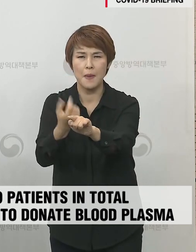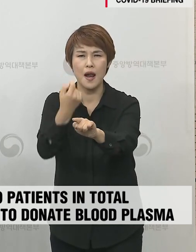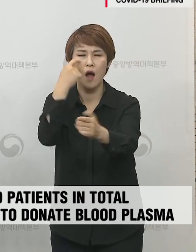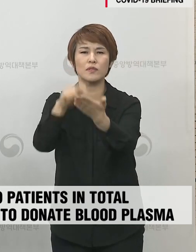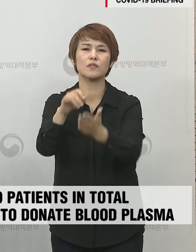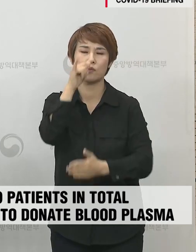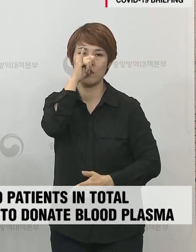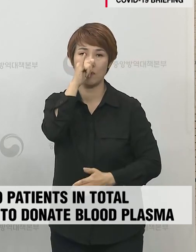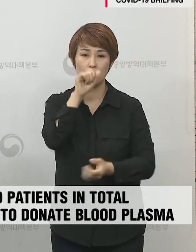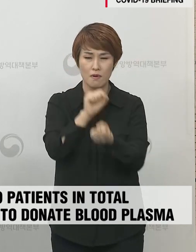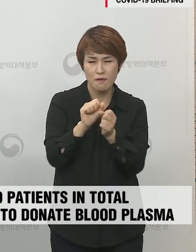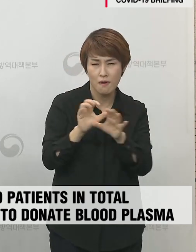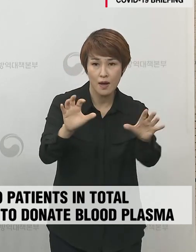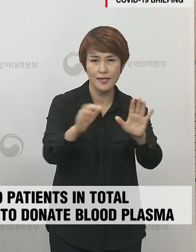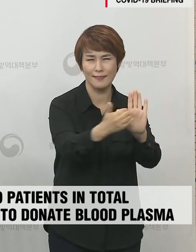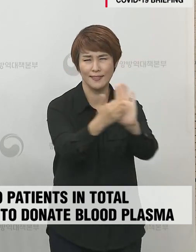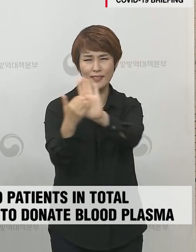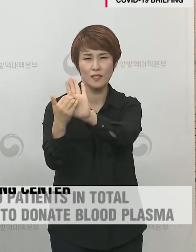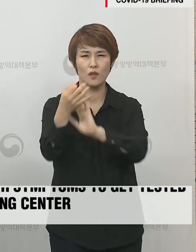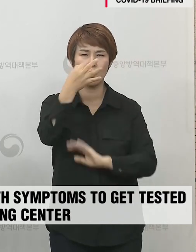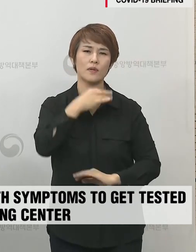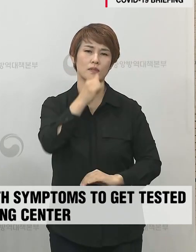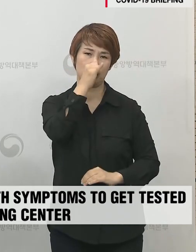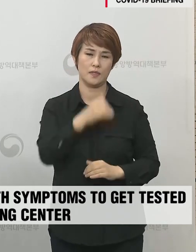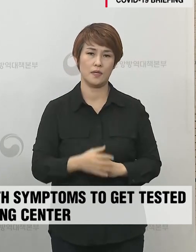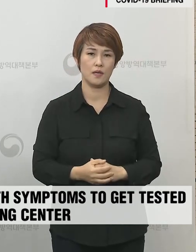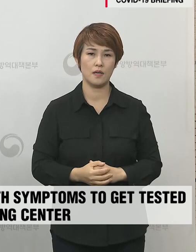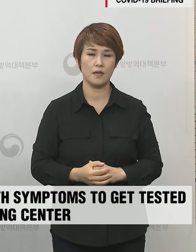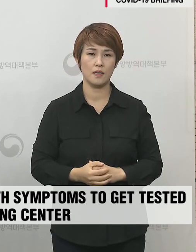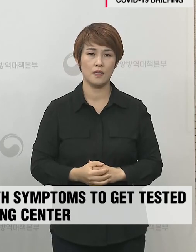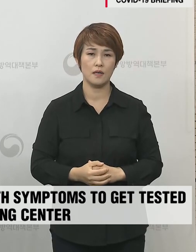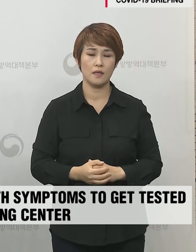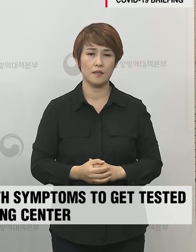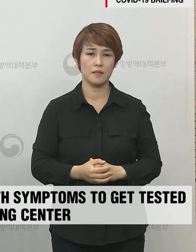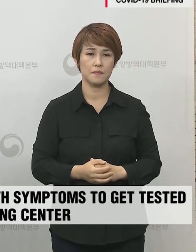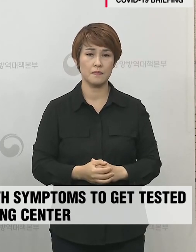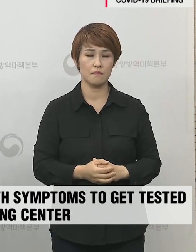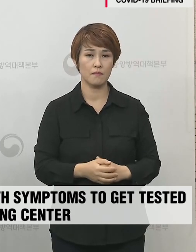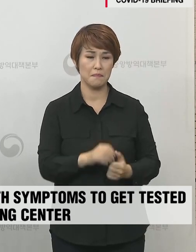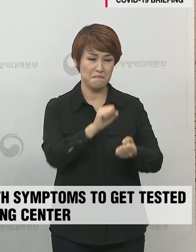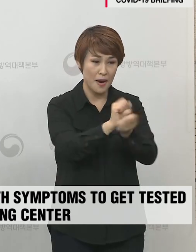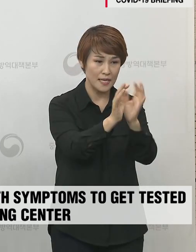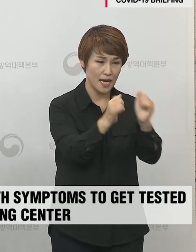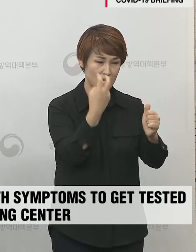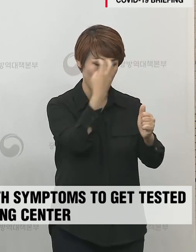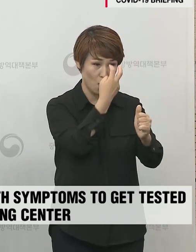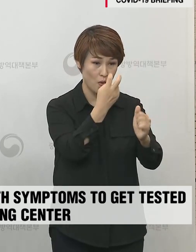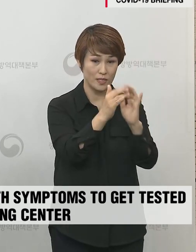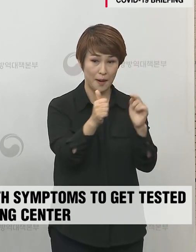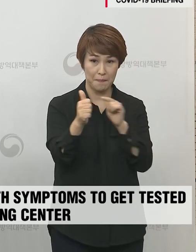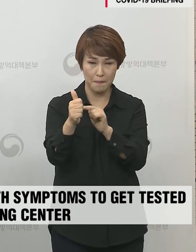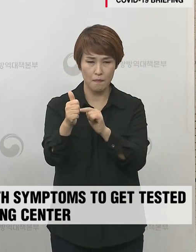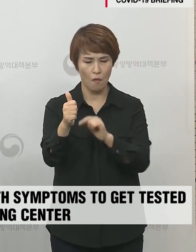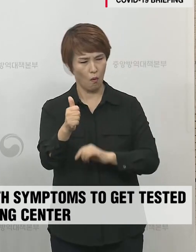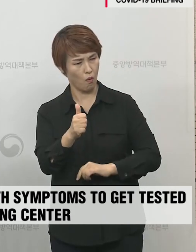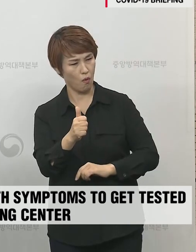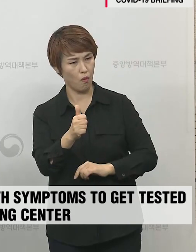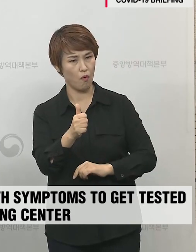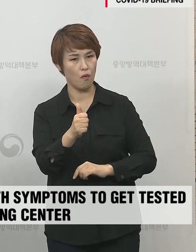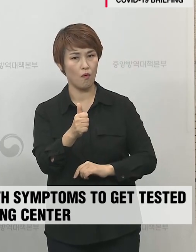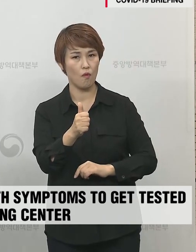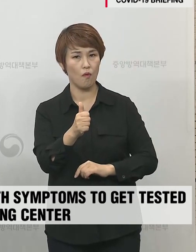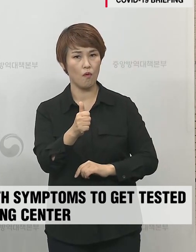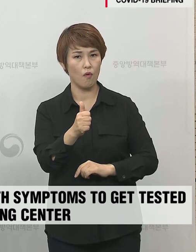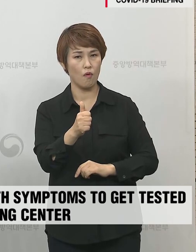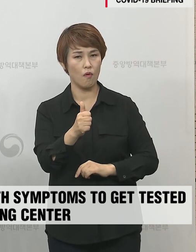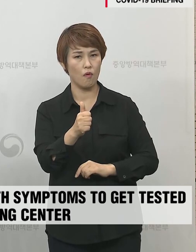very effective in order to curb the virus and to track the contacts as well. And as for the medical